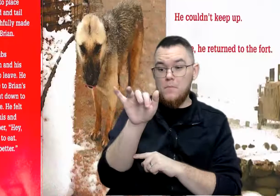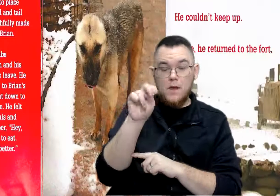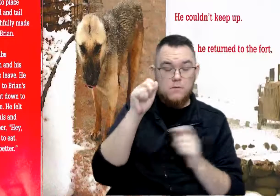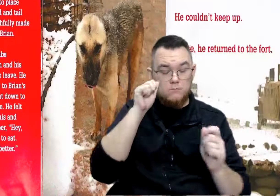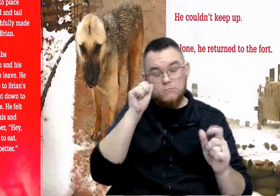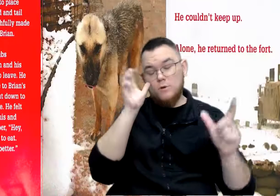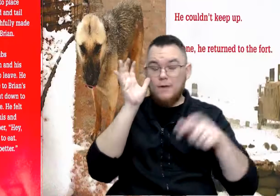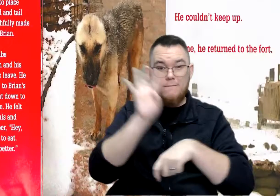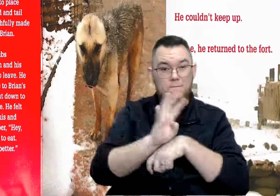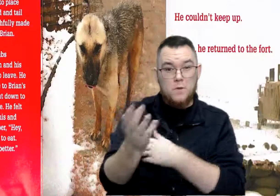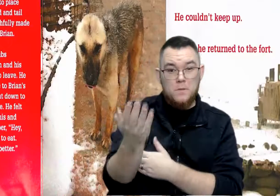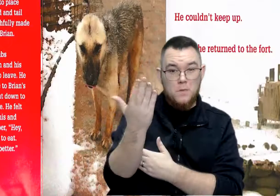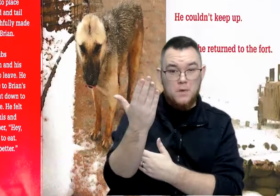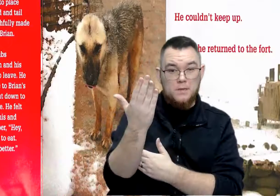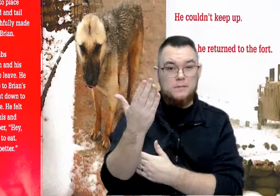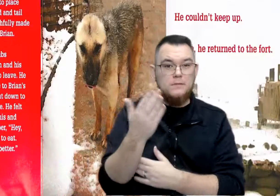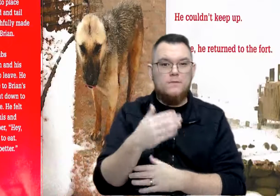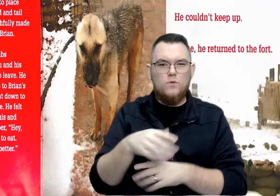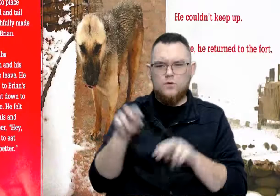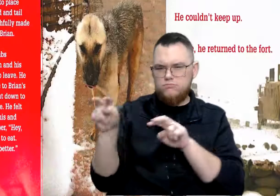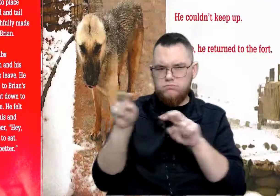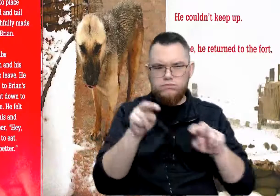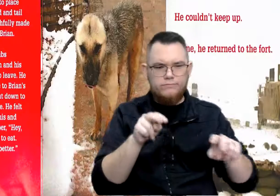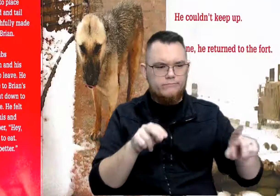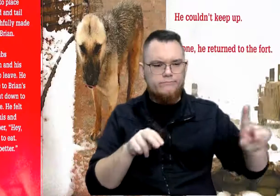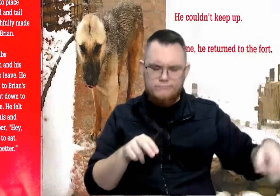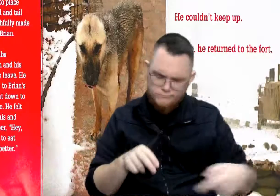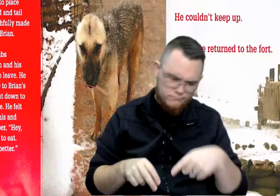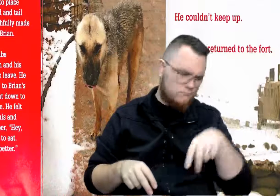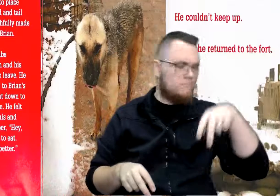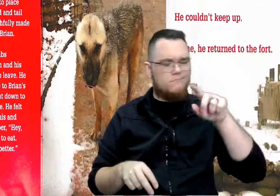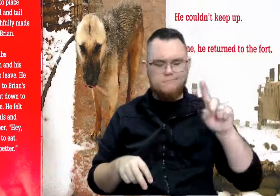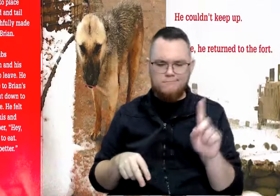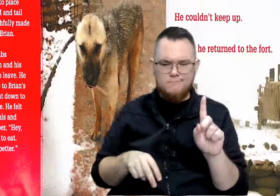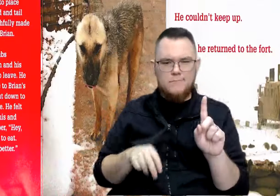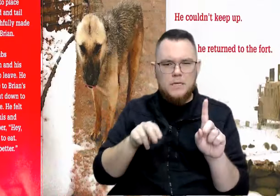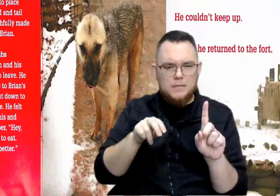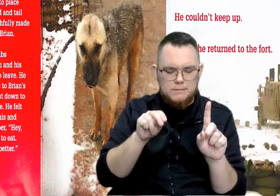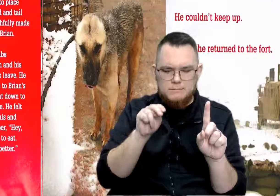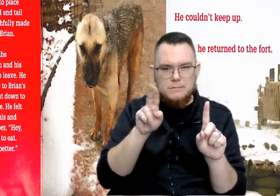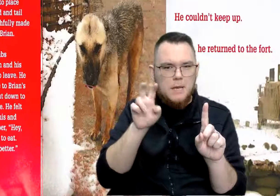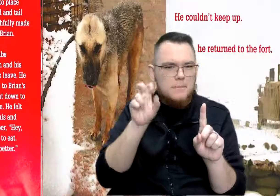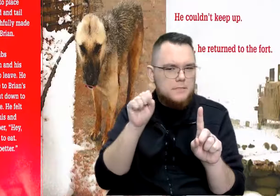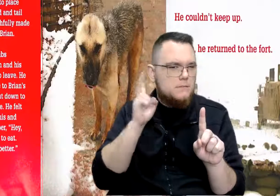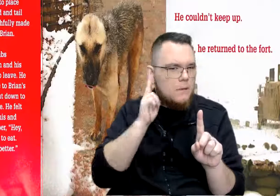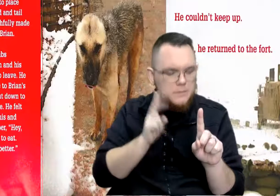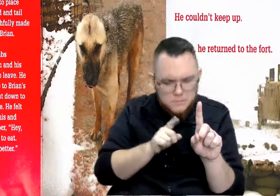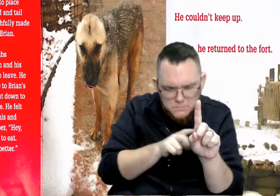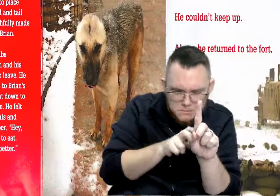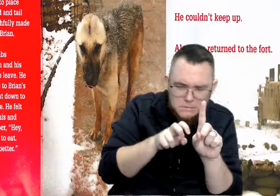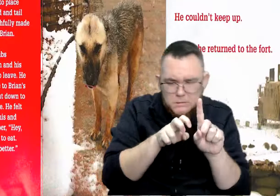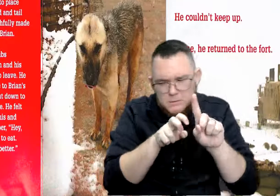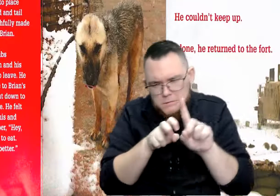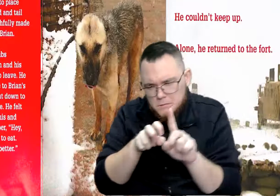him. Head and tail drooping, he faithfully made the rounds with Brian. The next day,